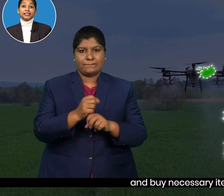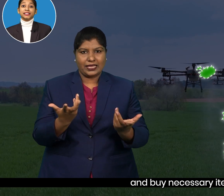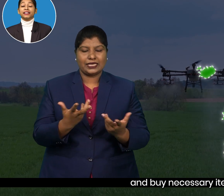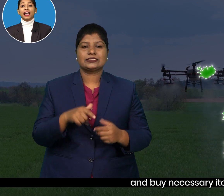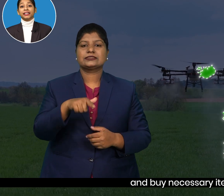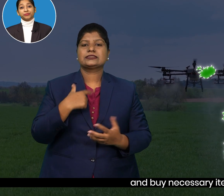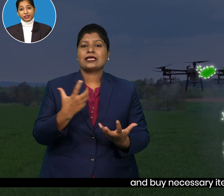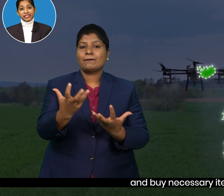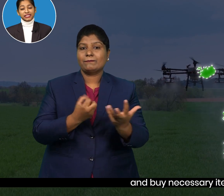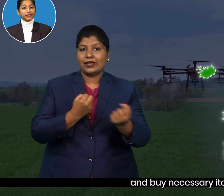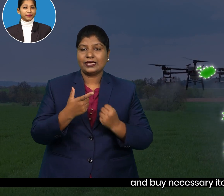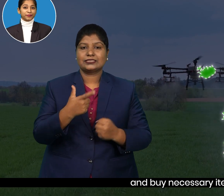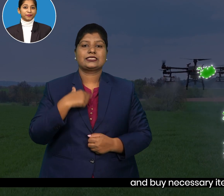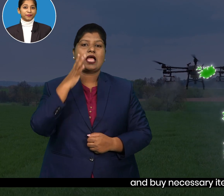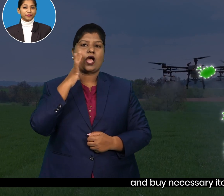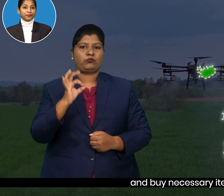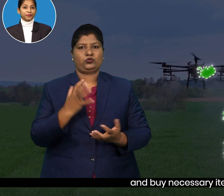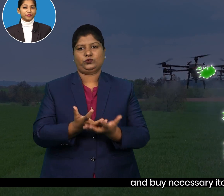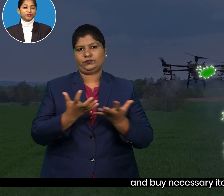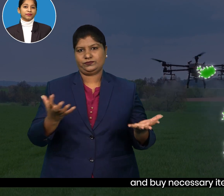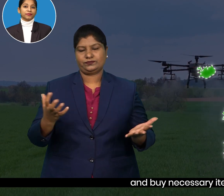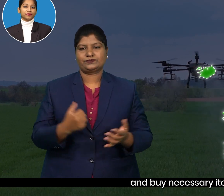buy necessary items.